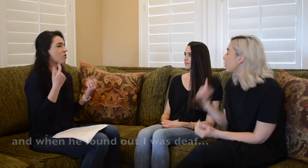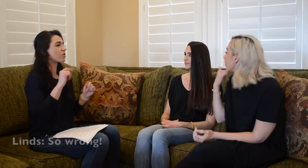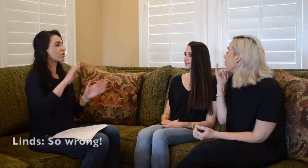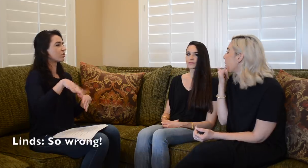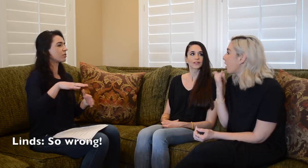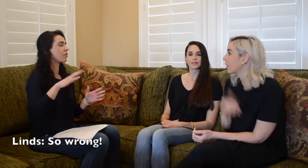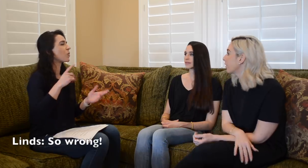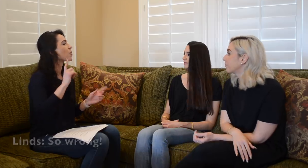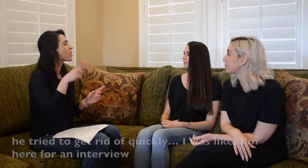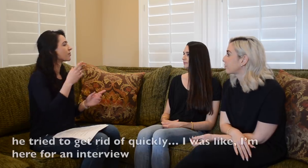So wrong.